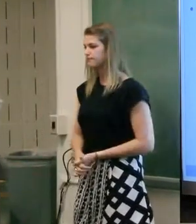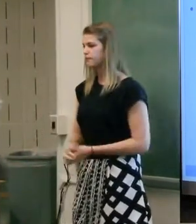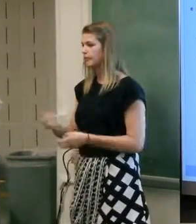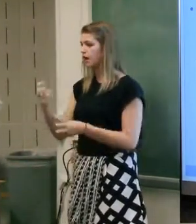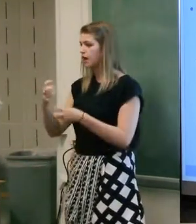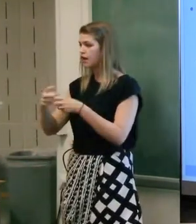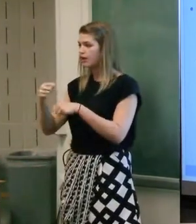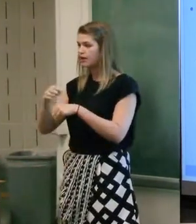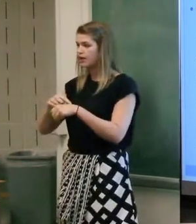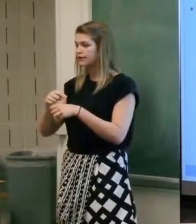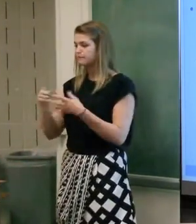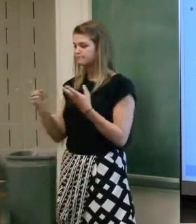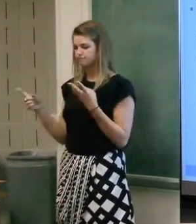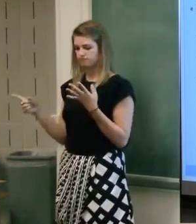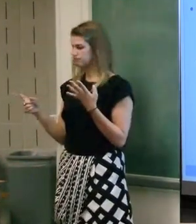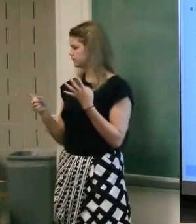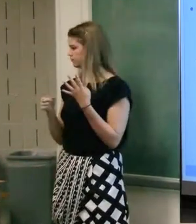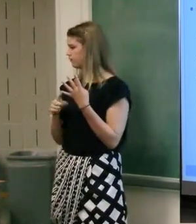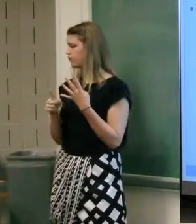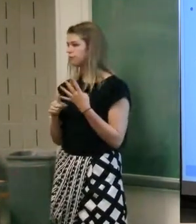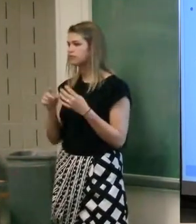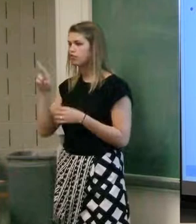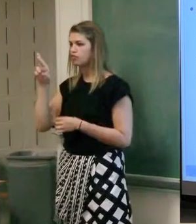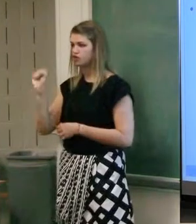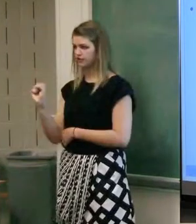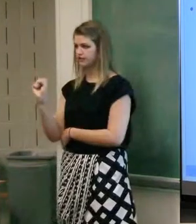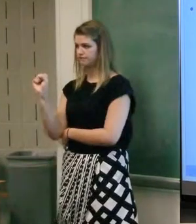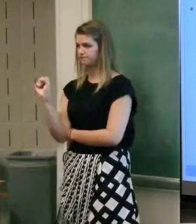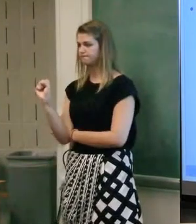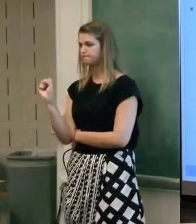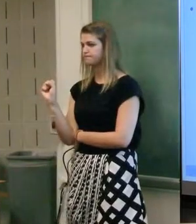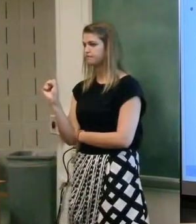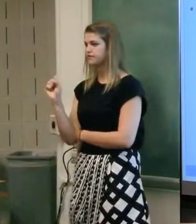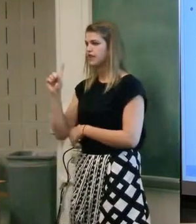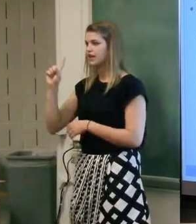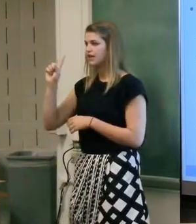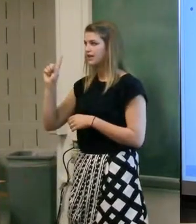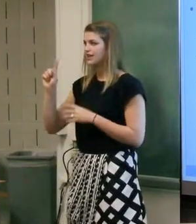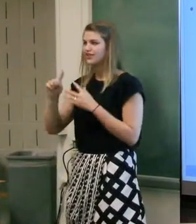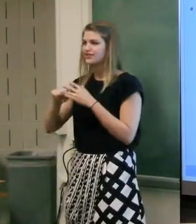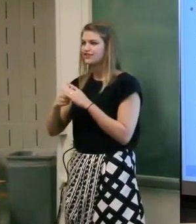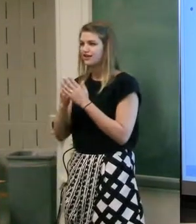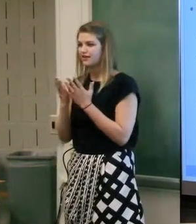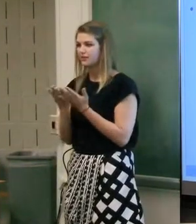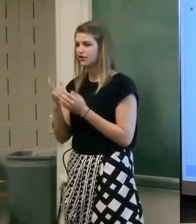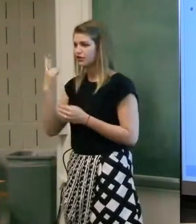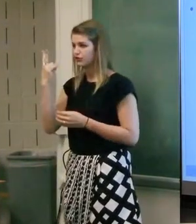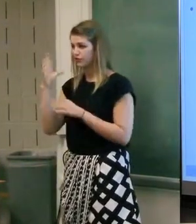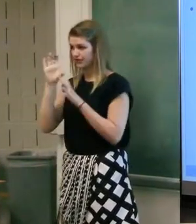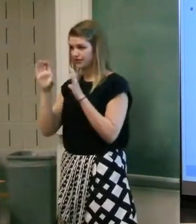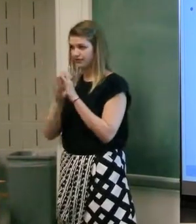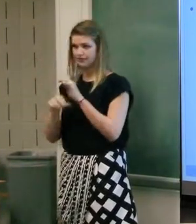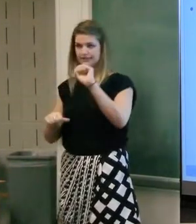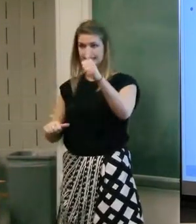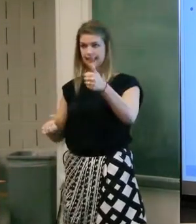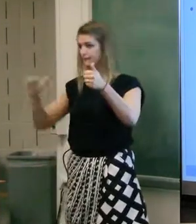point was role shifting. At the beginning of the book, two characters, I have them set